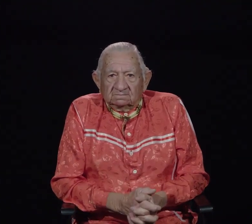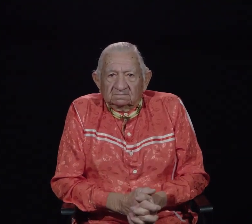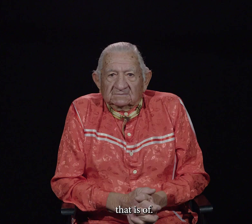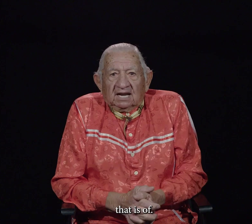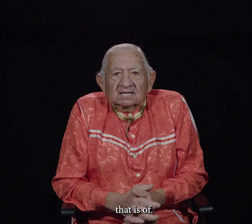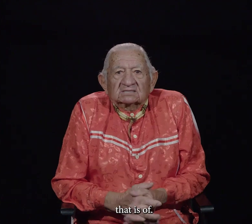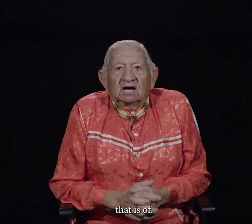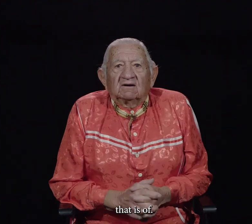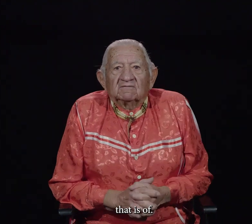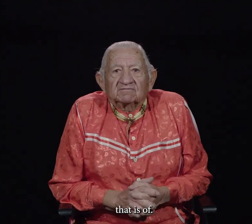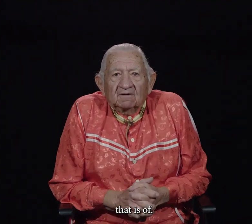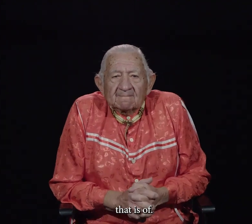that is of,